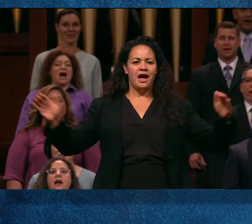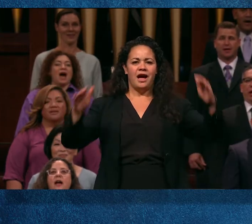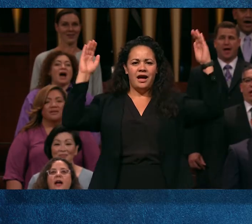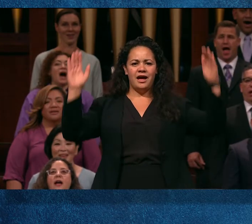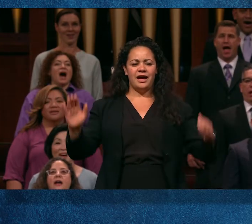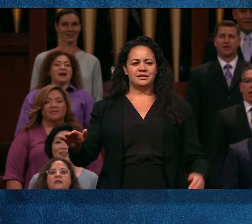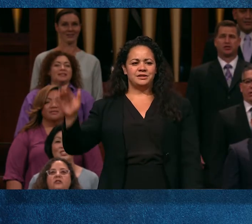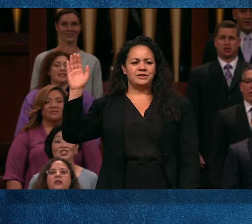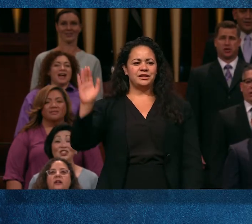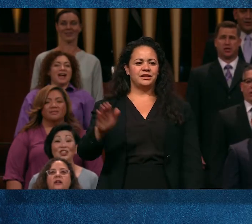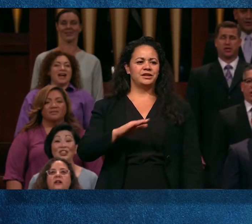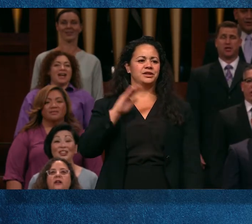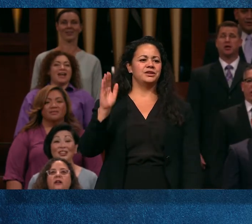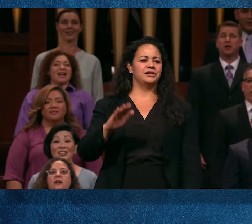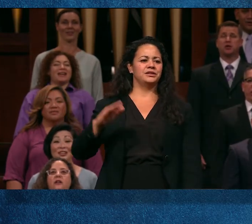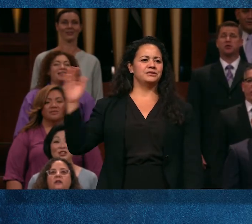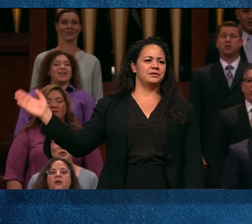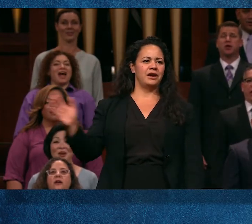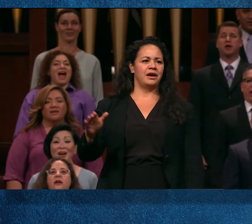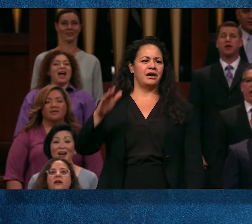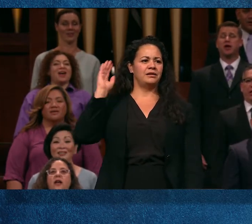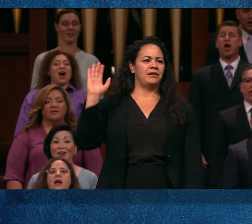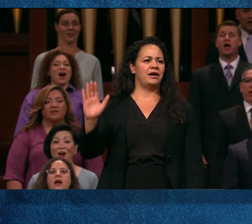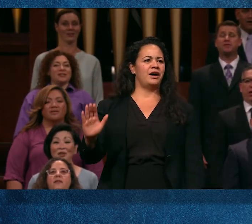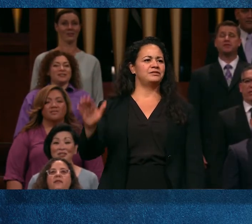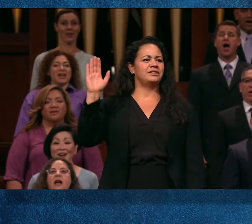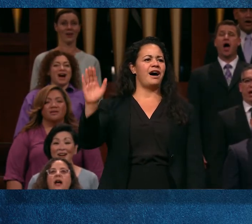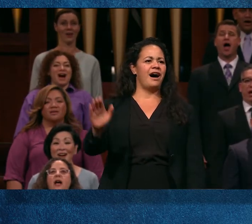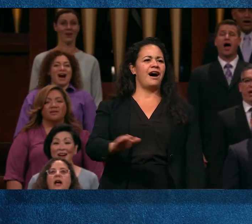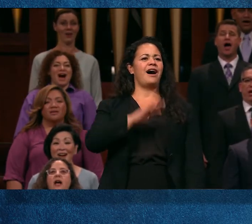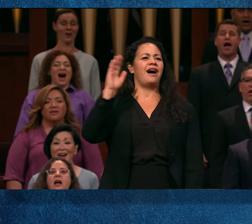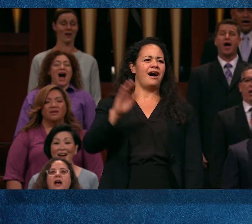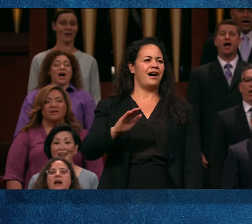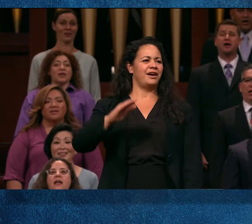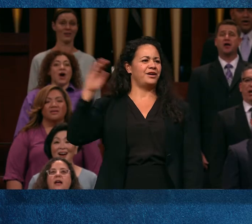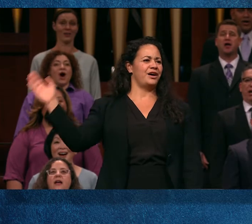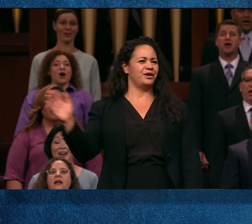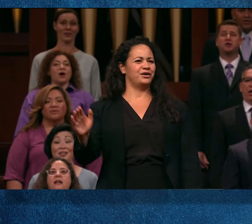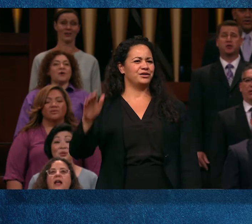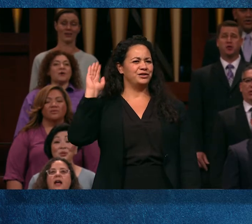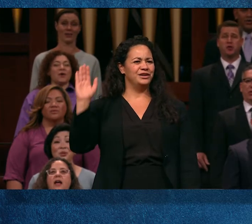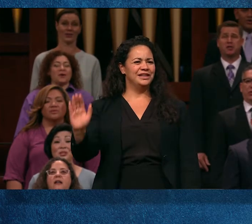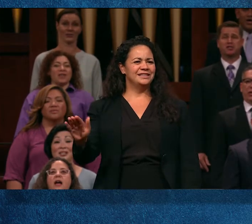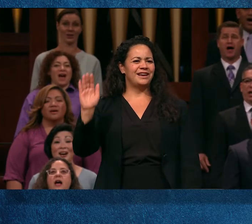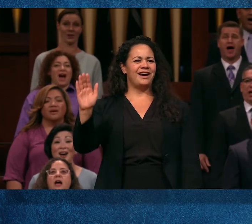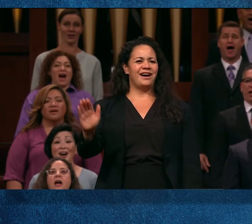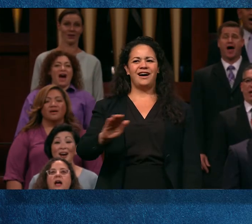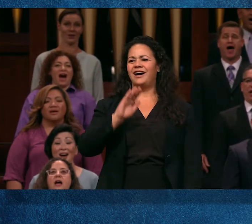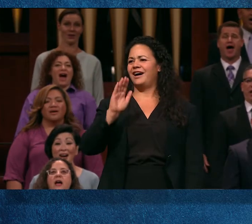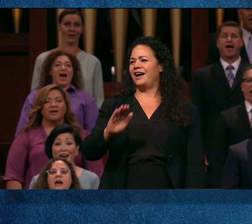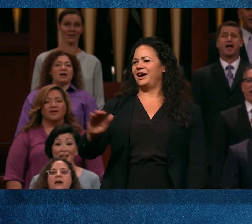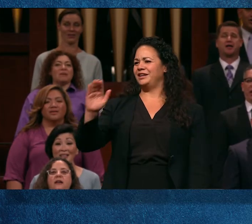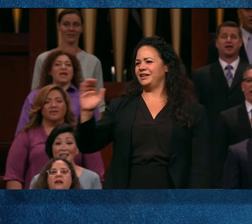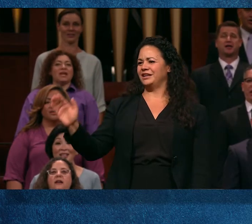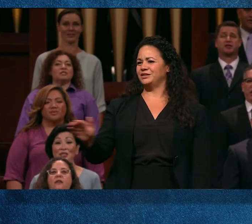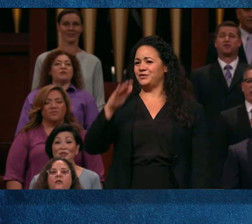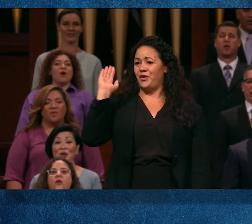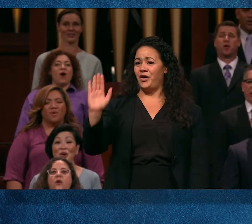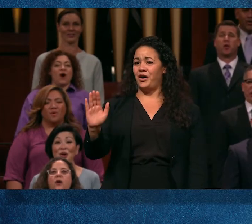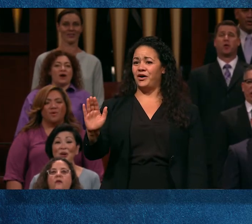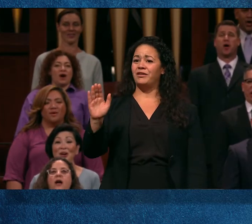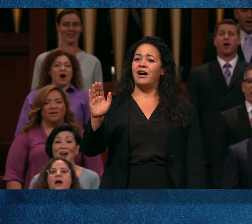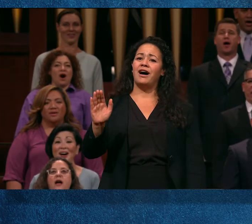As children of sight, And good silence